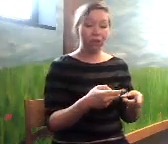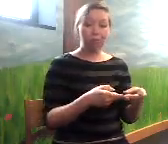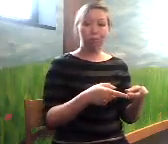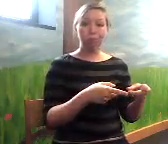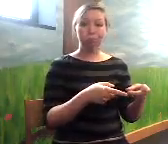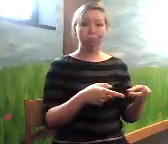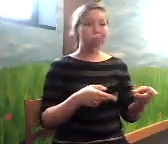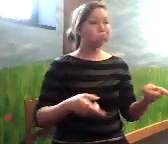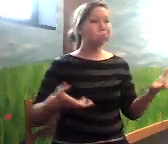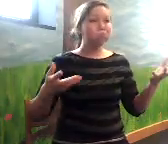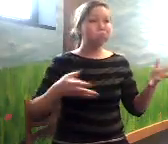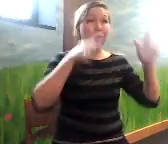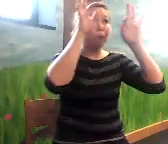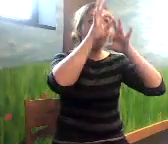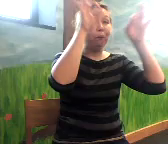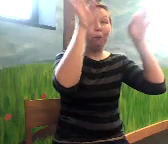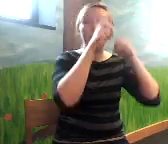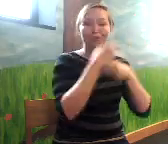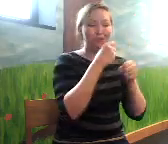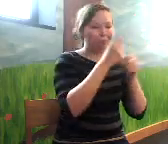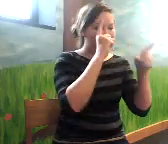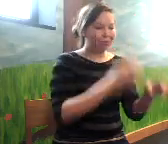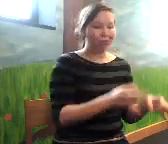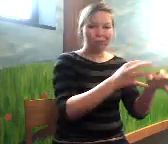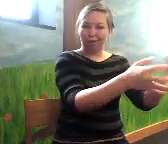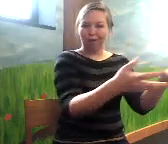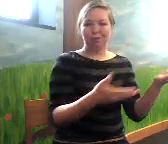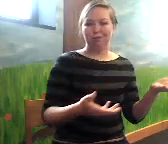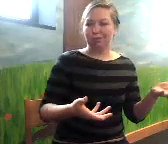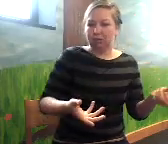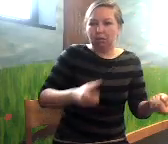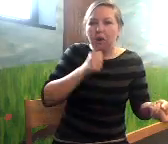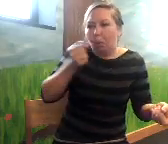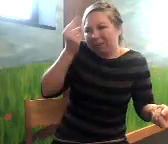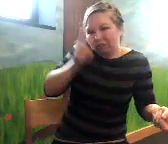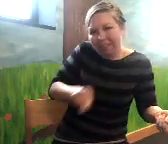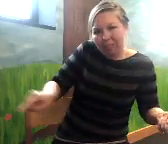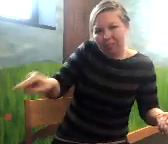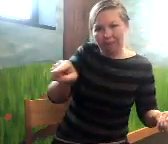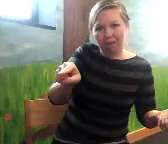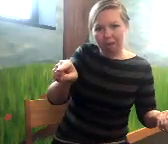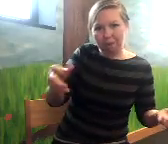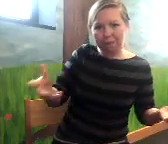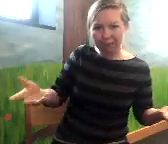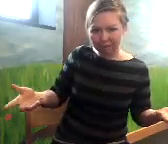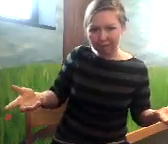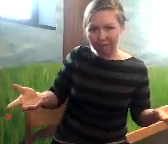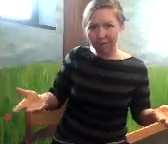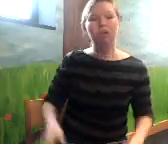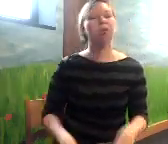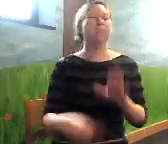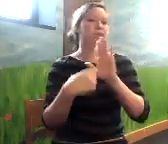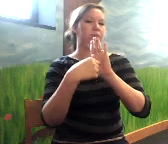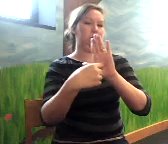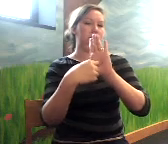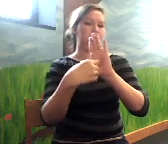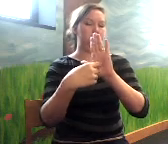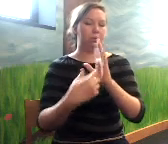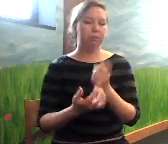here, we had a policy that came into effect about 15 years into the war, where